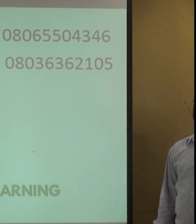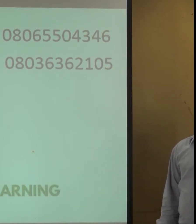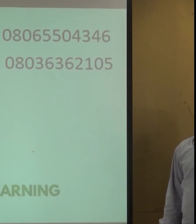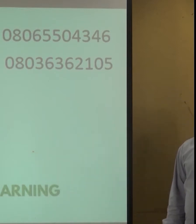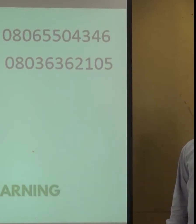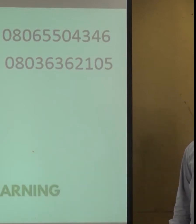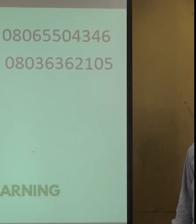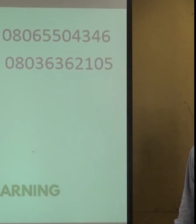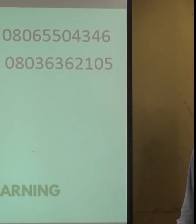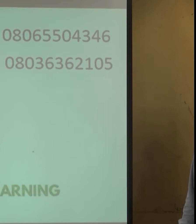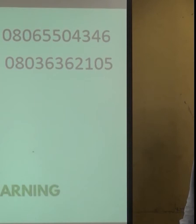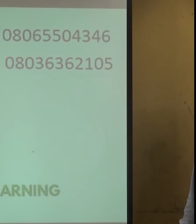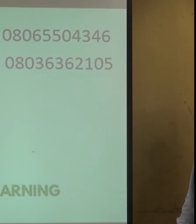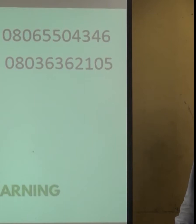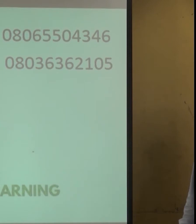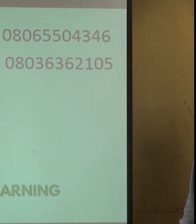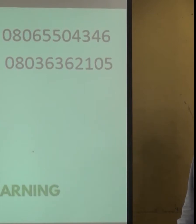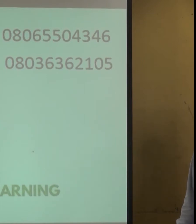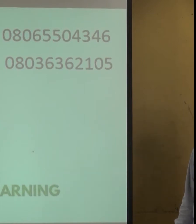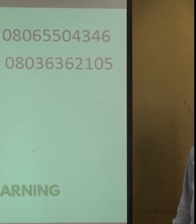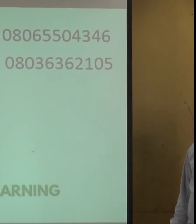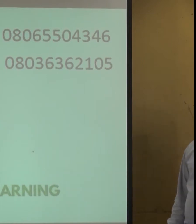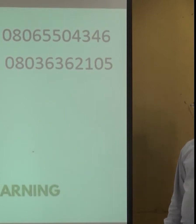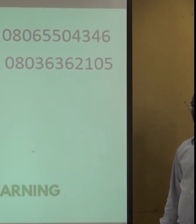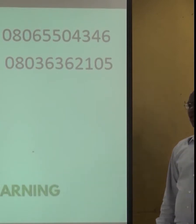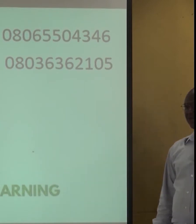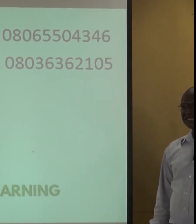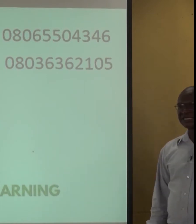08036362105. Napoleon Kure